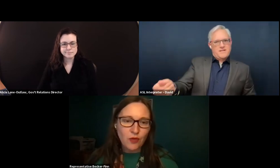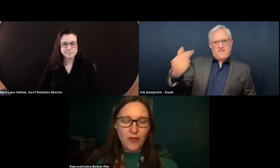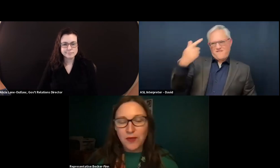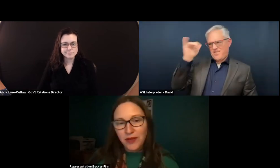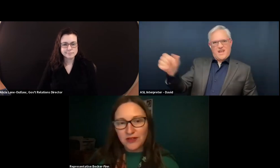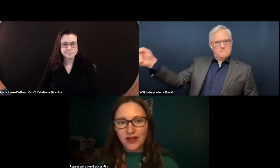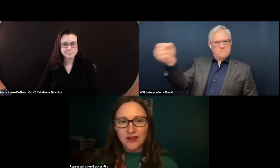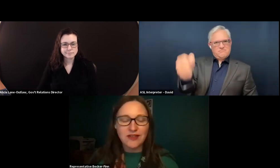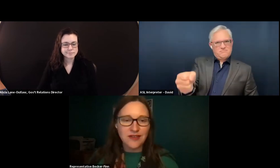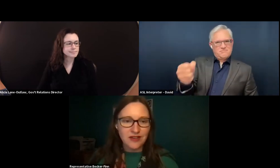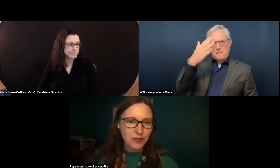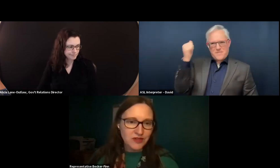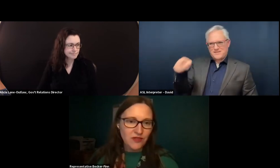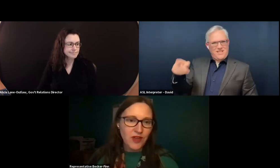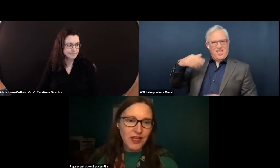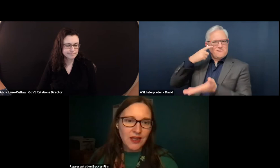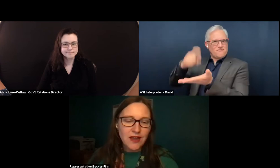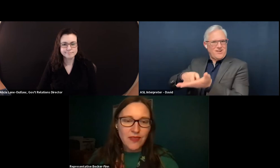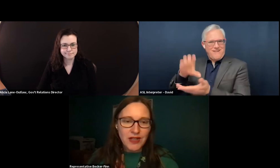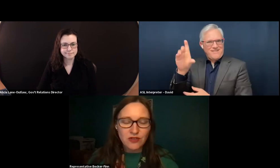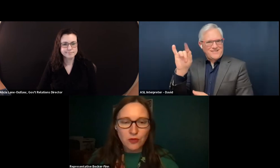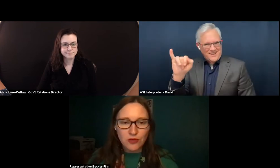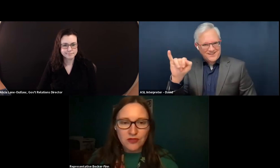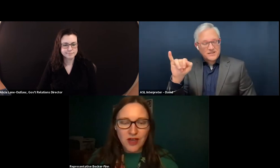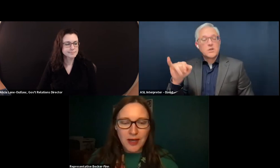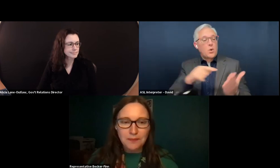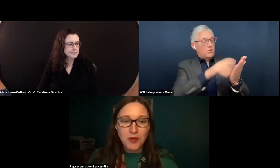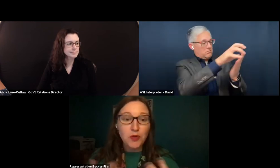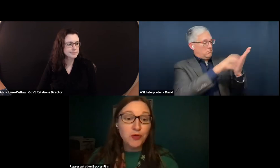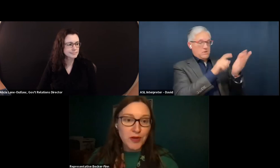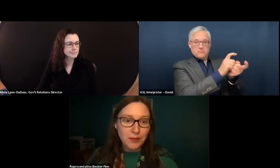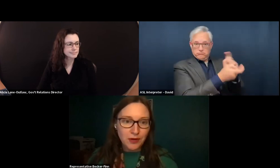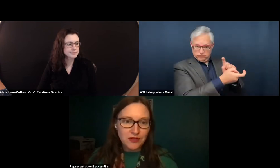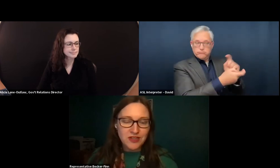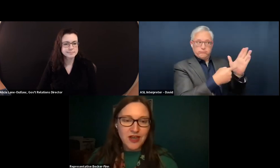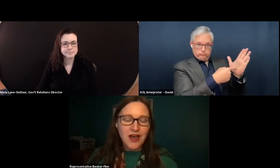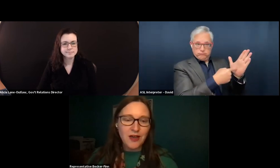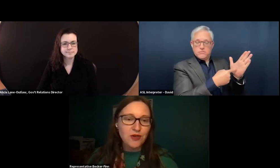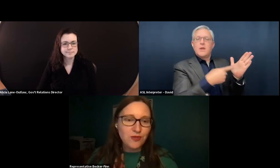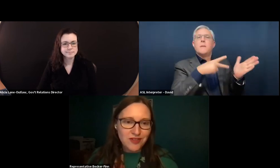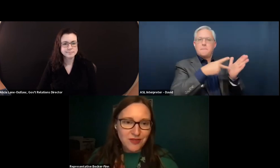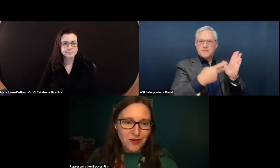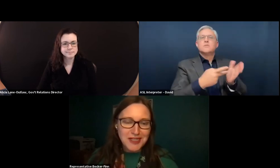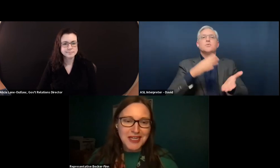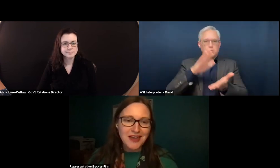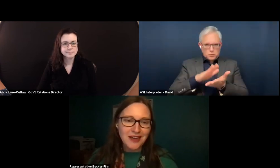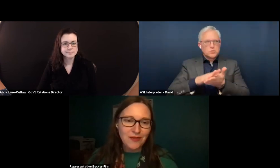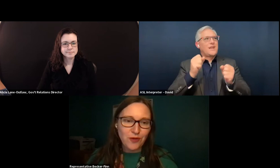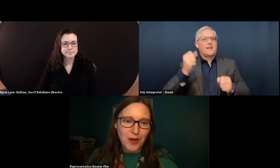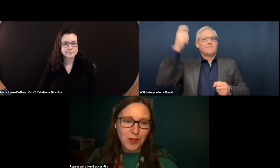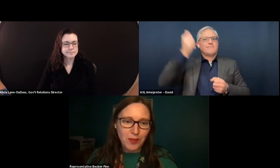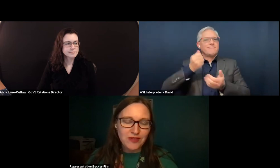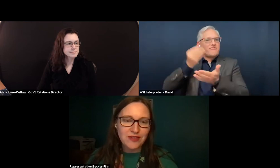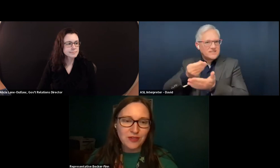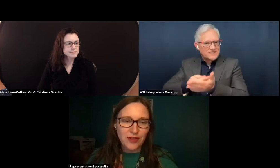recognized. And so what the bill does is says specifically that schools could reimburse, could receive funding